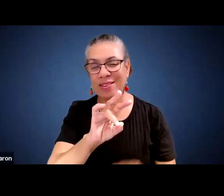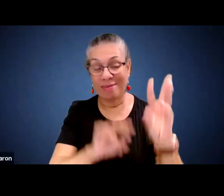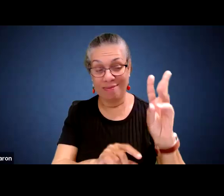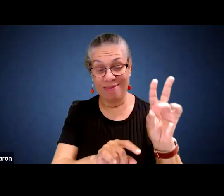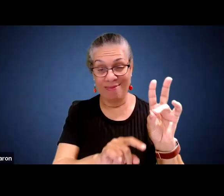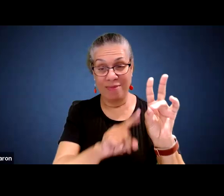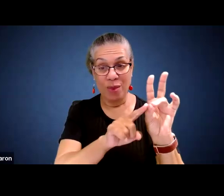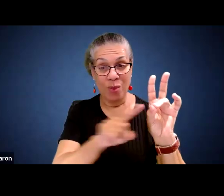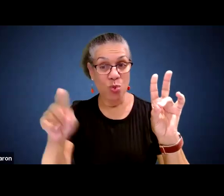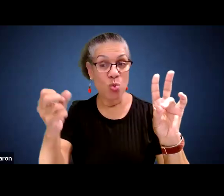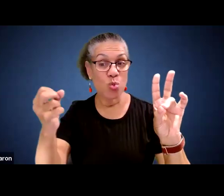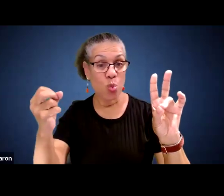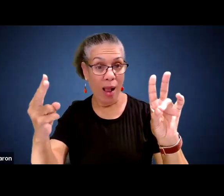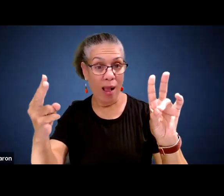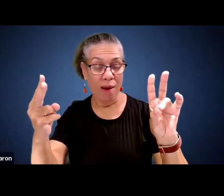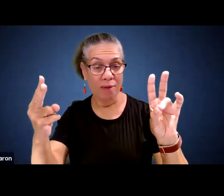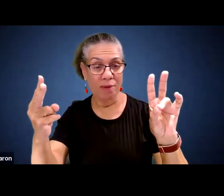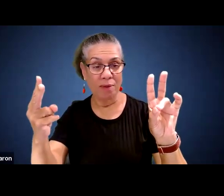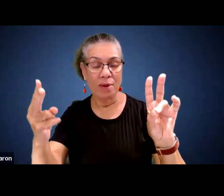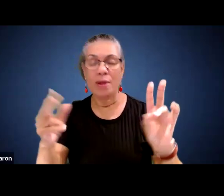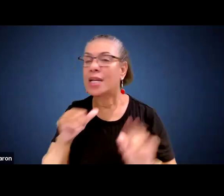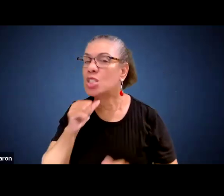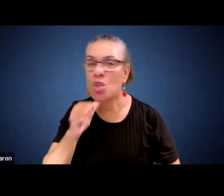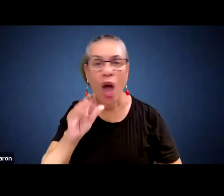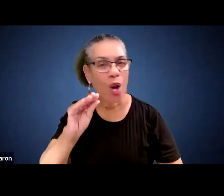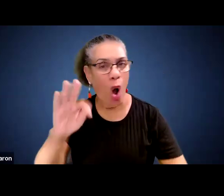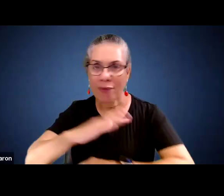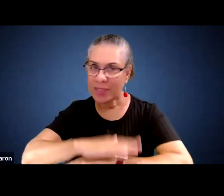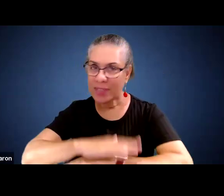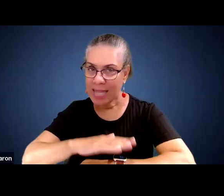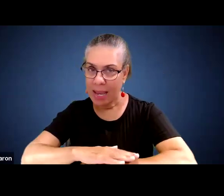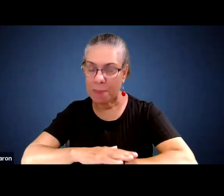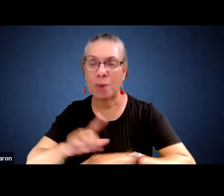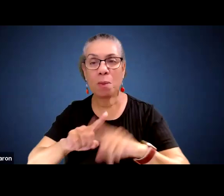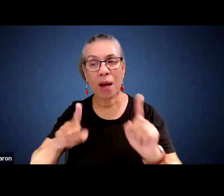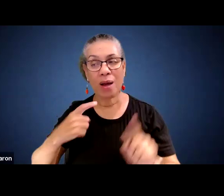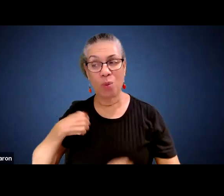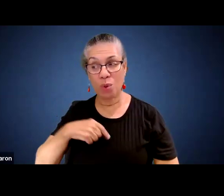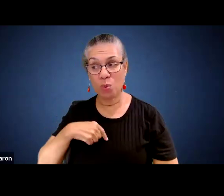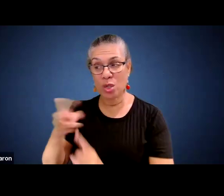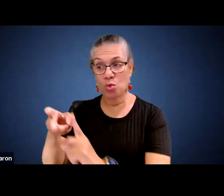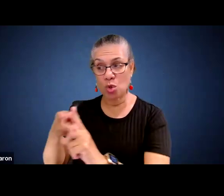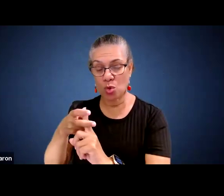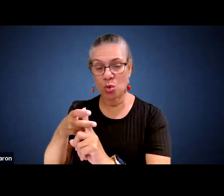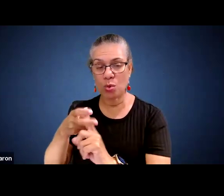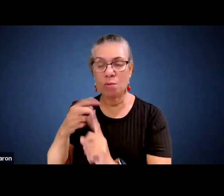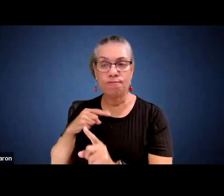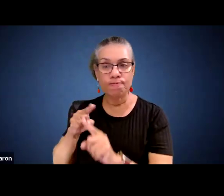So that's definitely not off of the table. But when we recruit, we go to